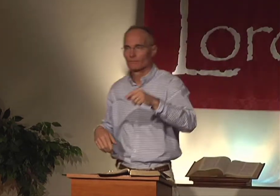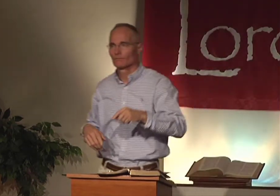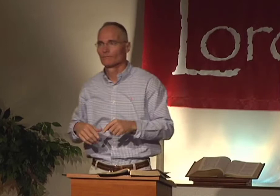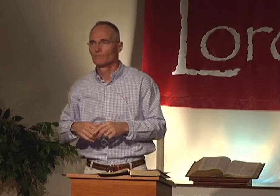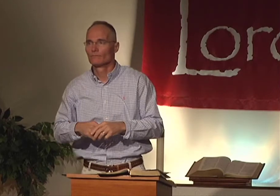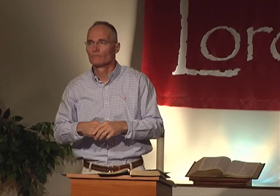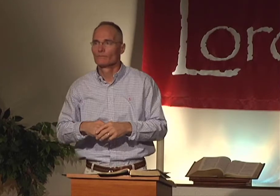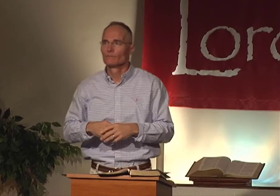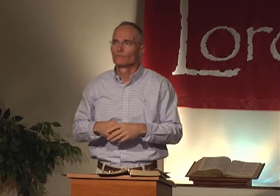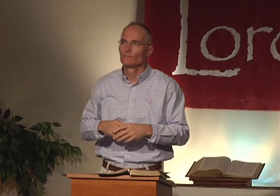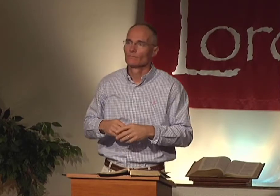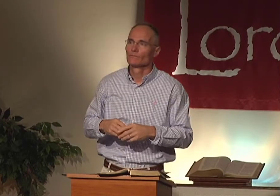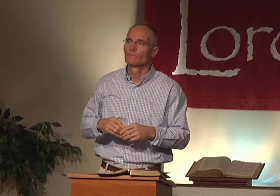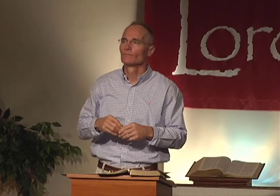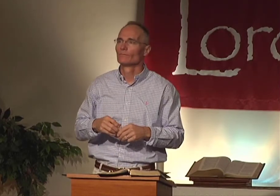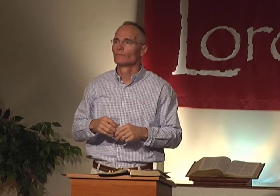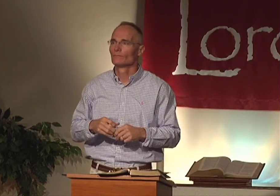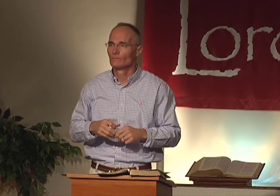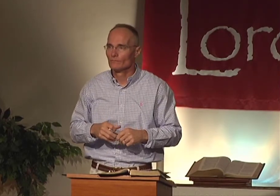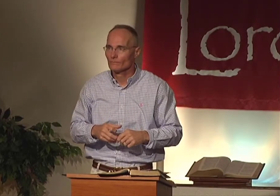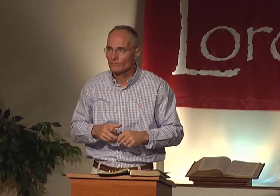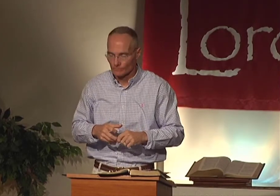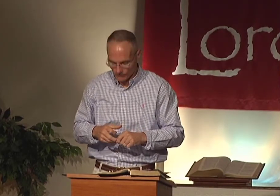keep this verse in mind. It makes sense.